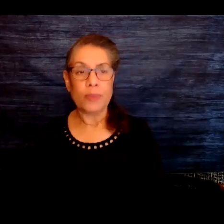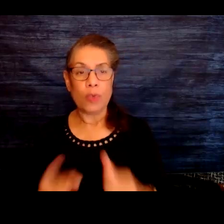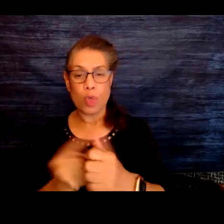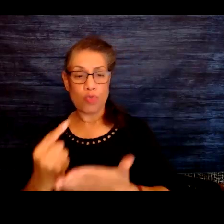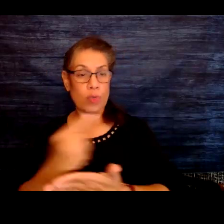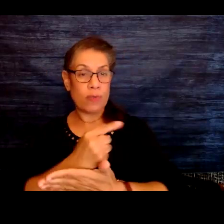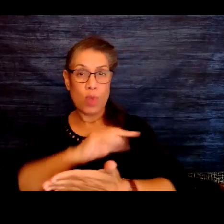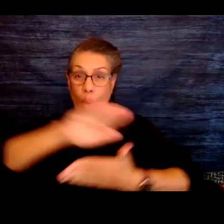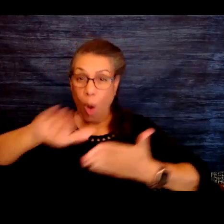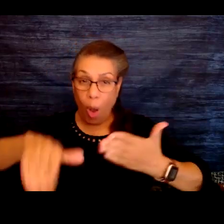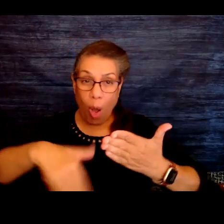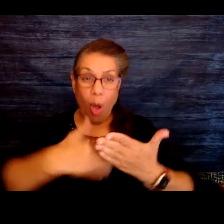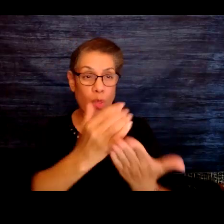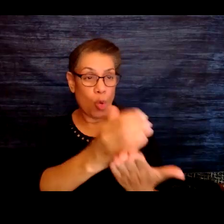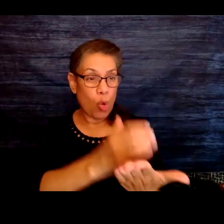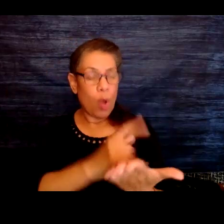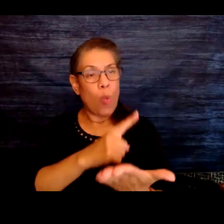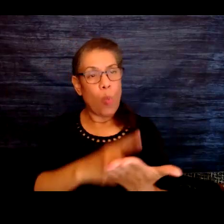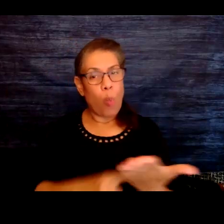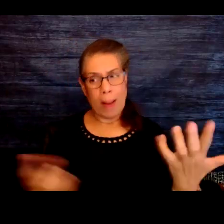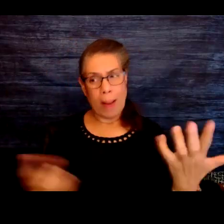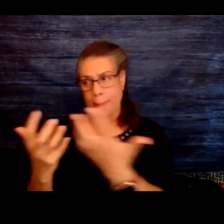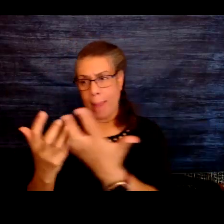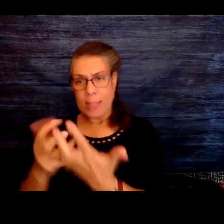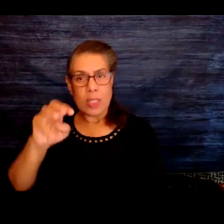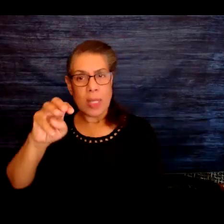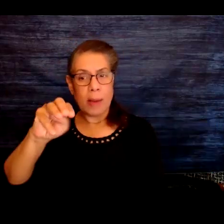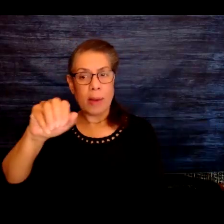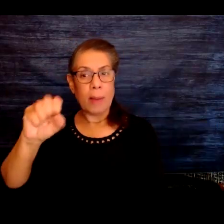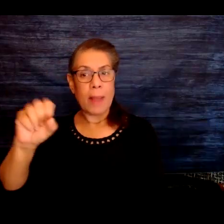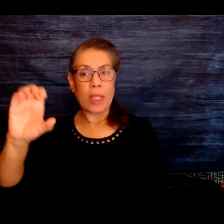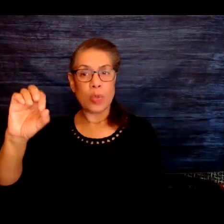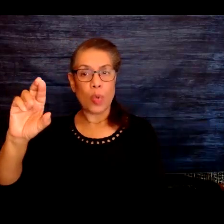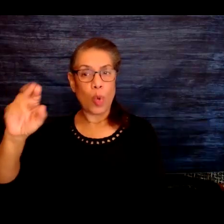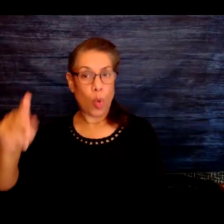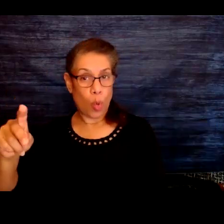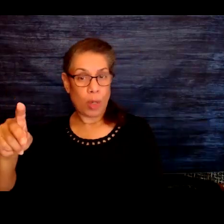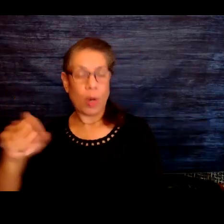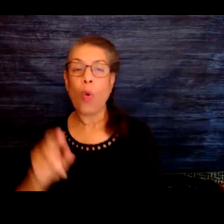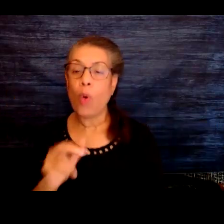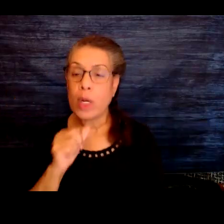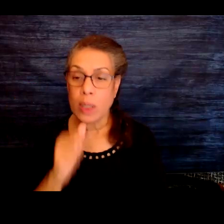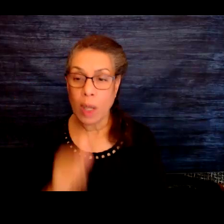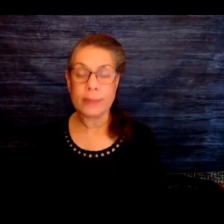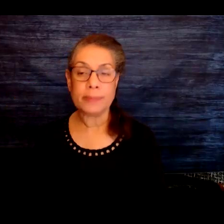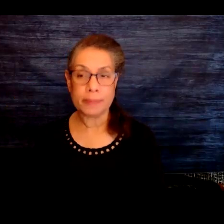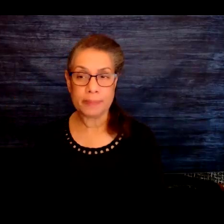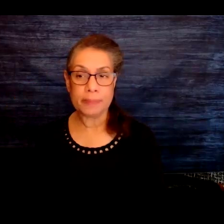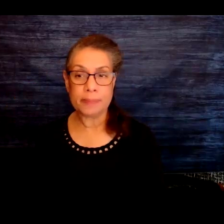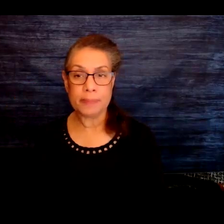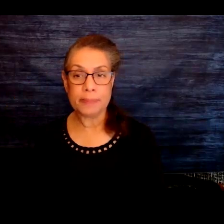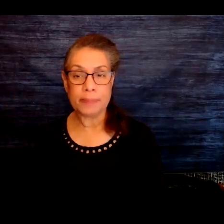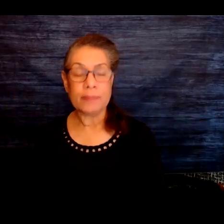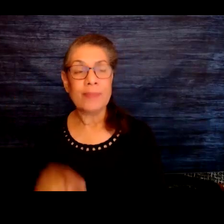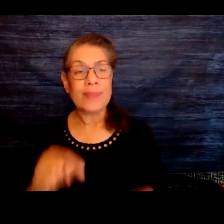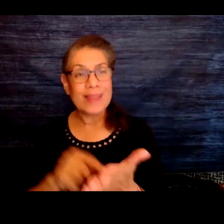the courses to see what was aligned to MassCore and what was not, and labeled it as such. This is really important because we